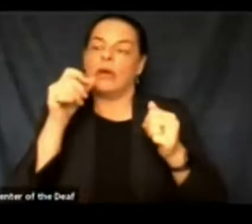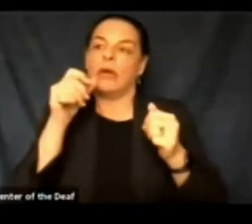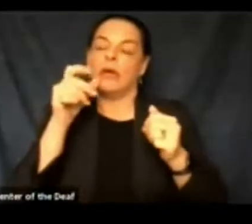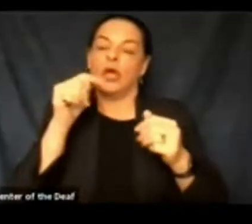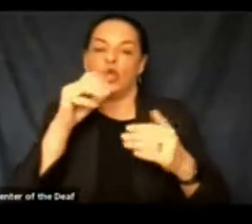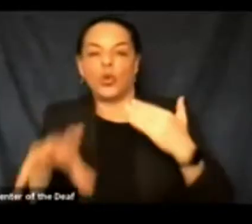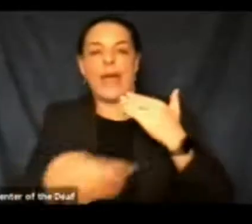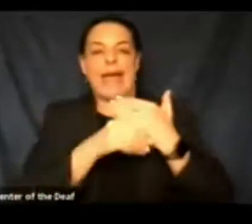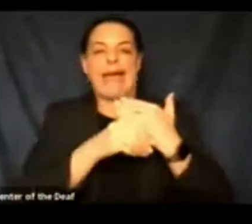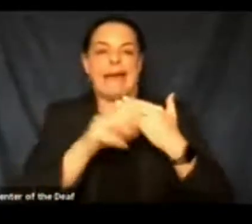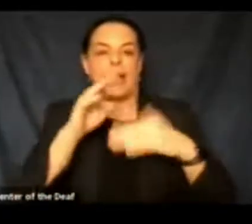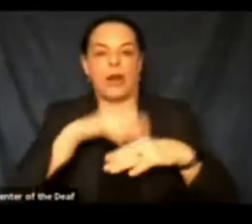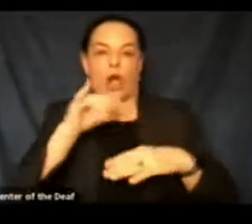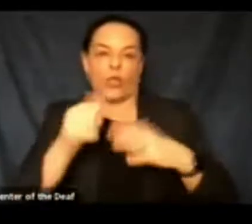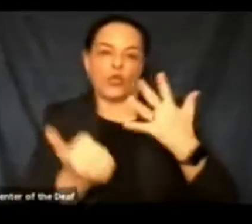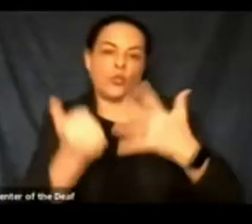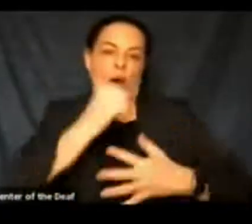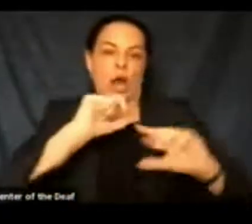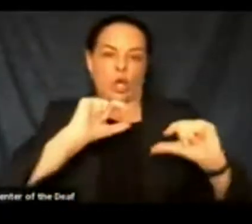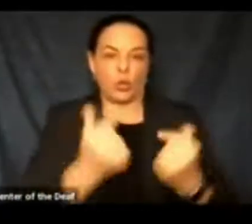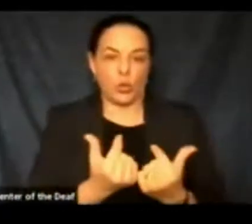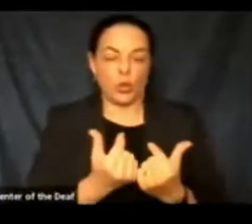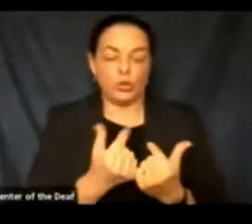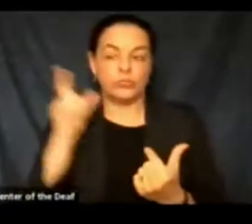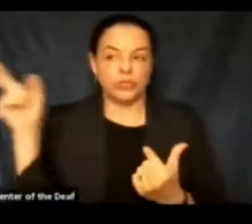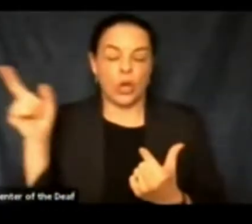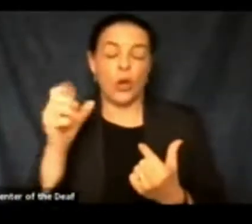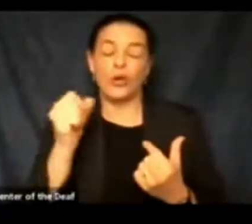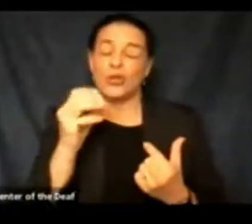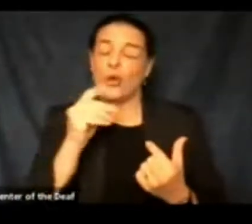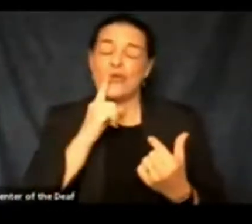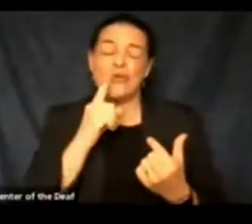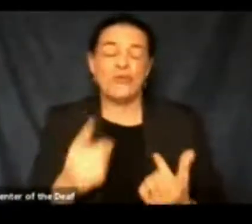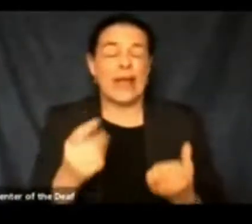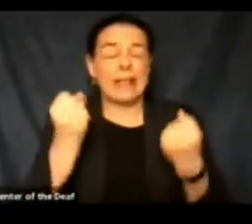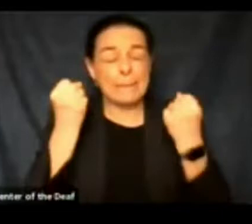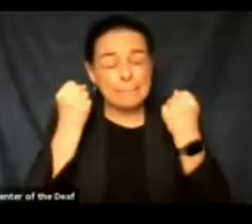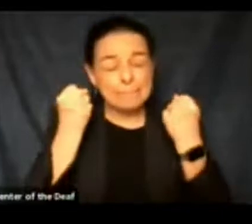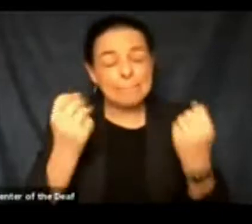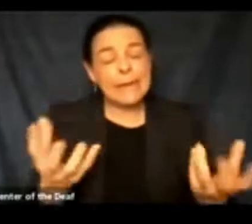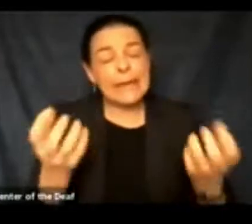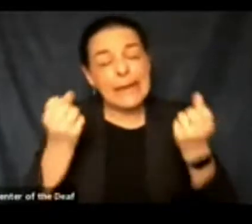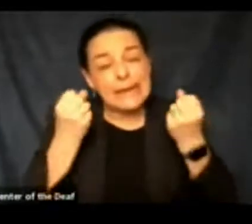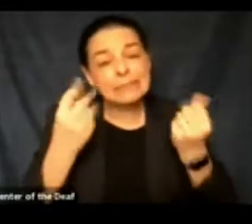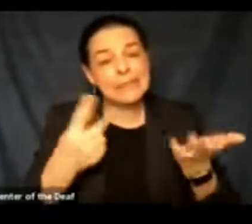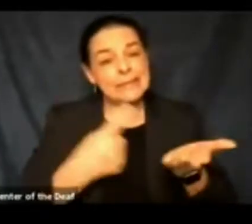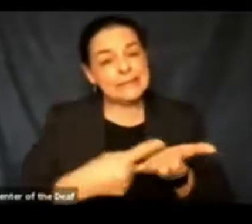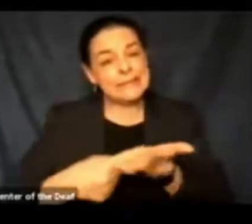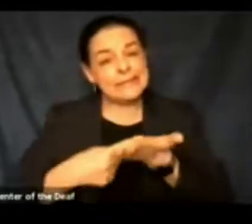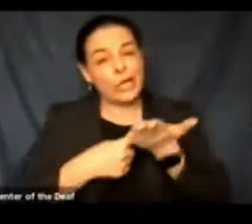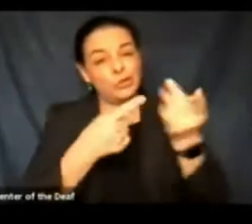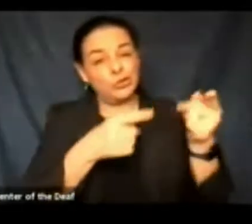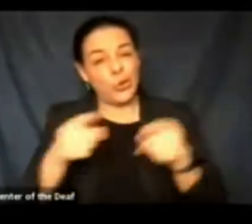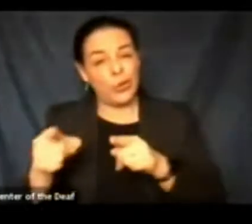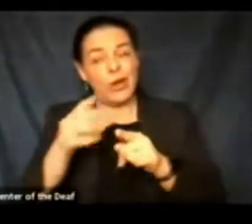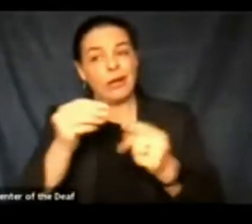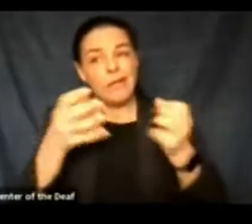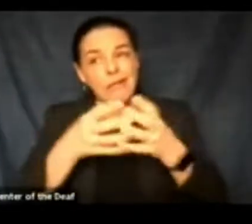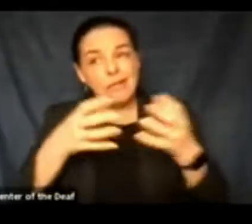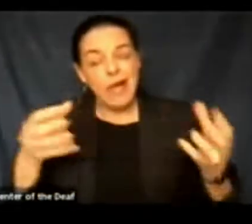our groups. So all of that, basically there's a lot of conversations that are happening and a lot of information that's being gathered to